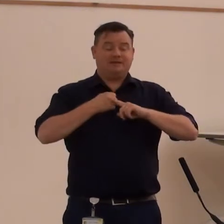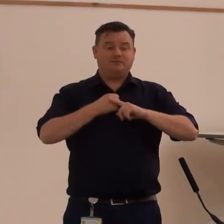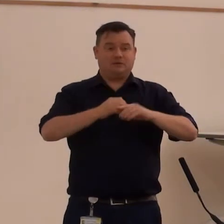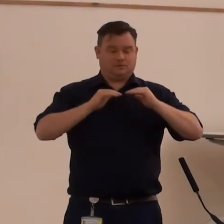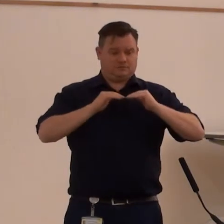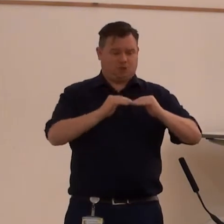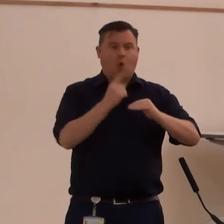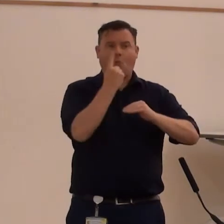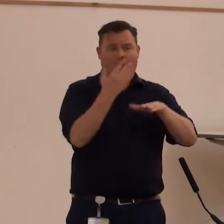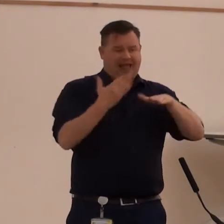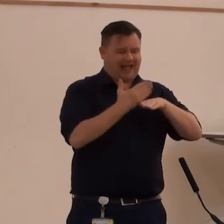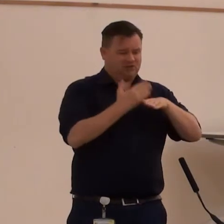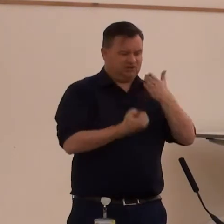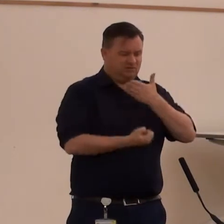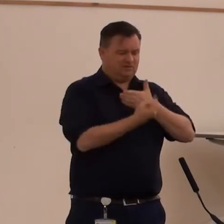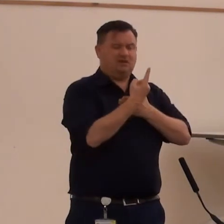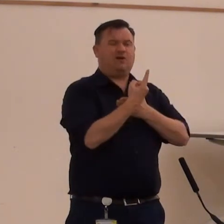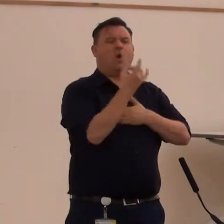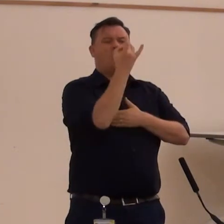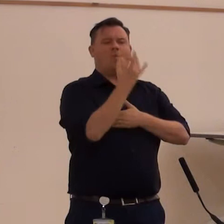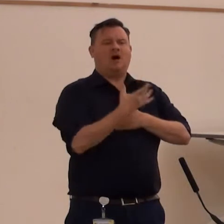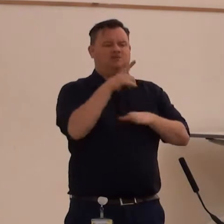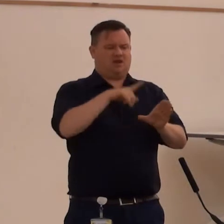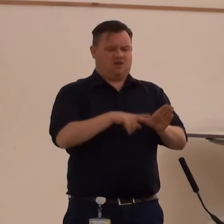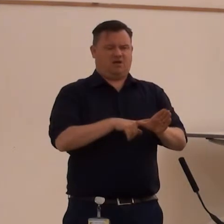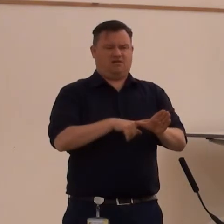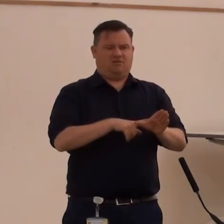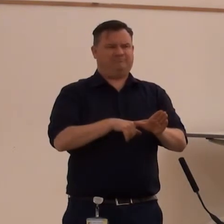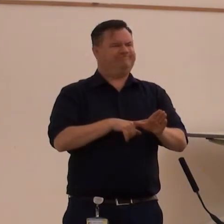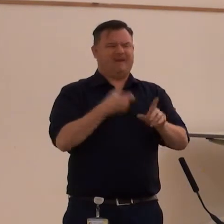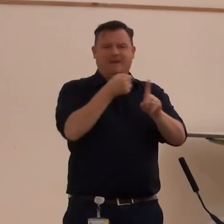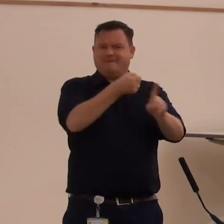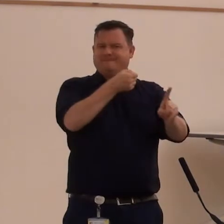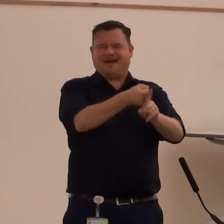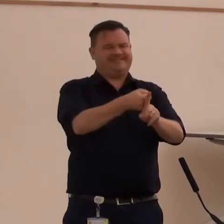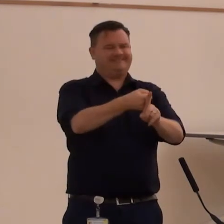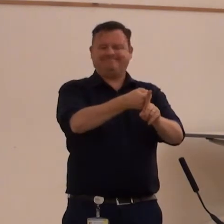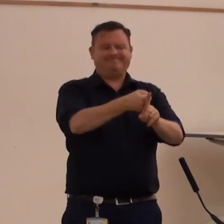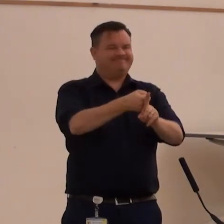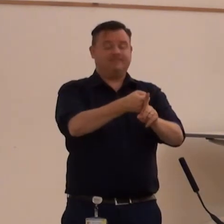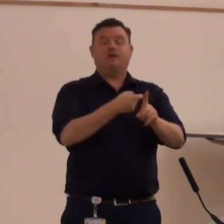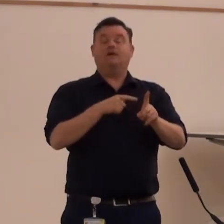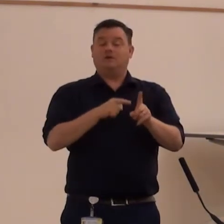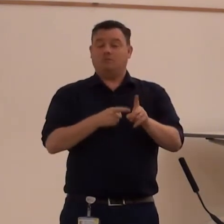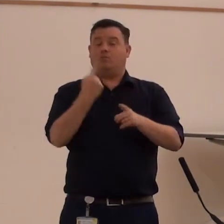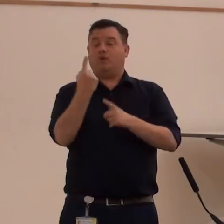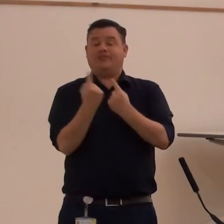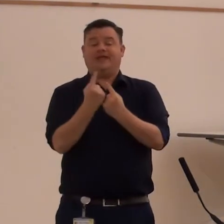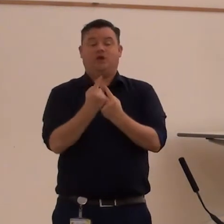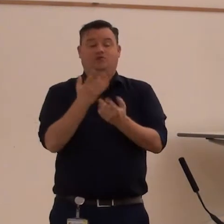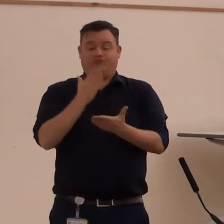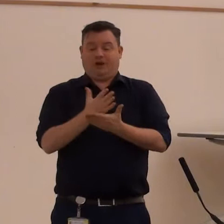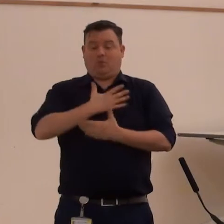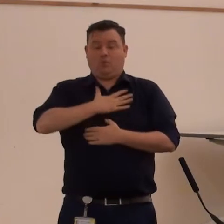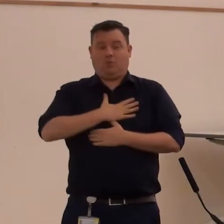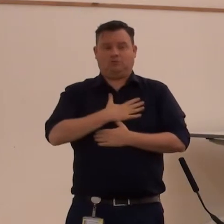one action once a year doesn't make people remember you. And one of the things that we really wanted